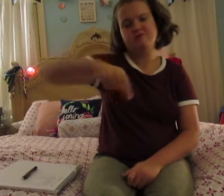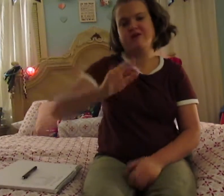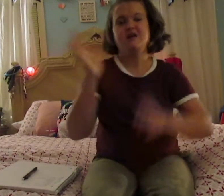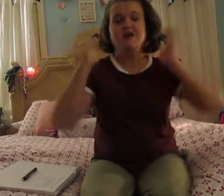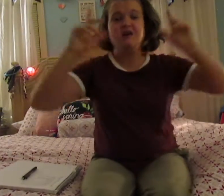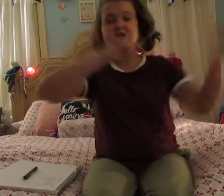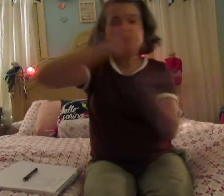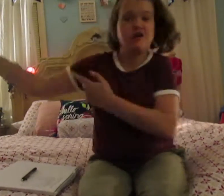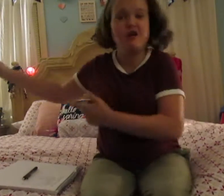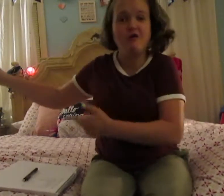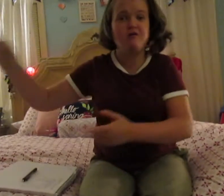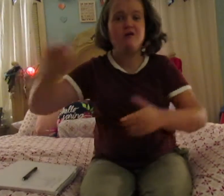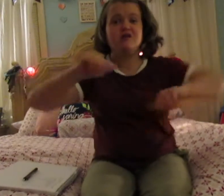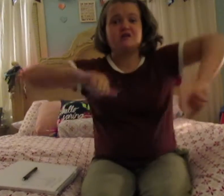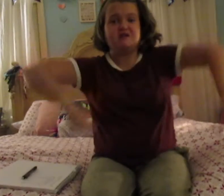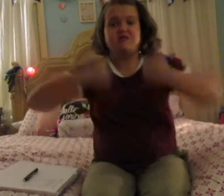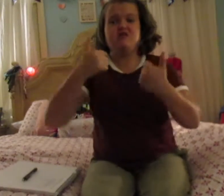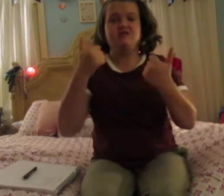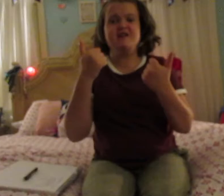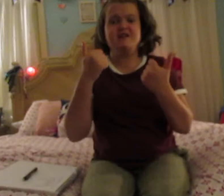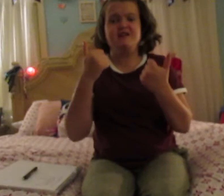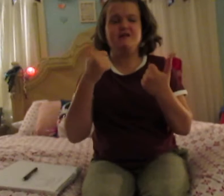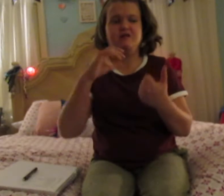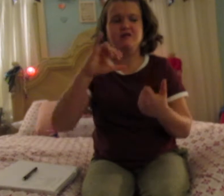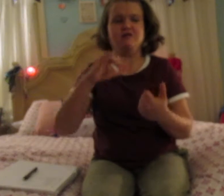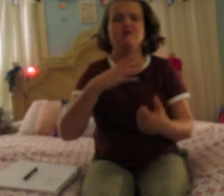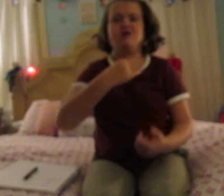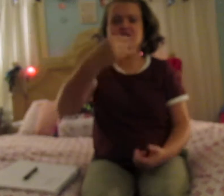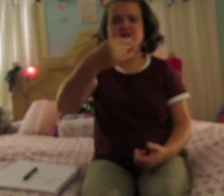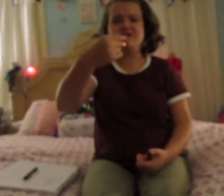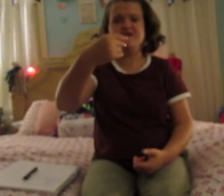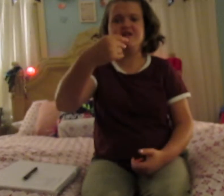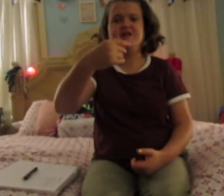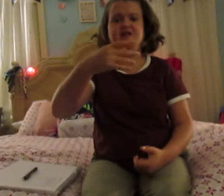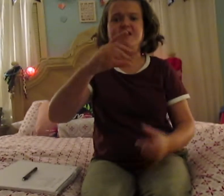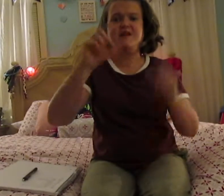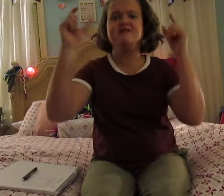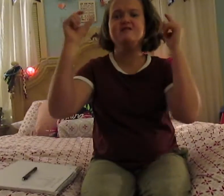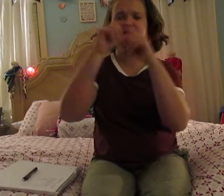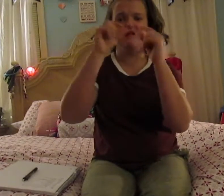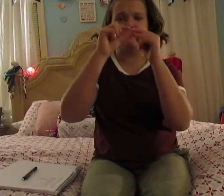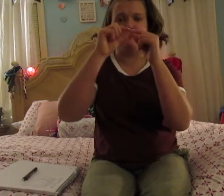you? Let's go. Give it a like. A like. And subscribe.